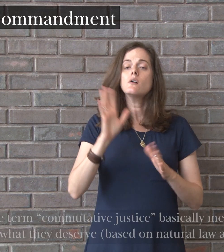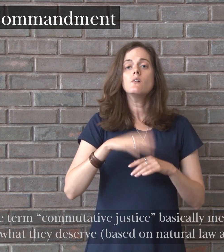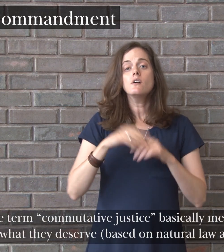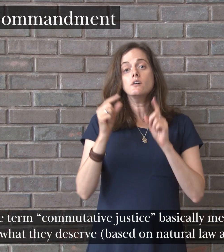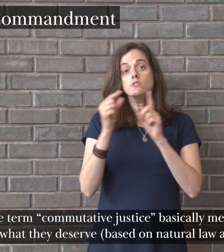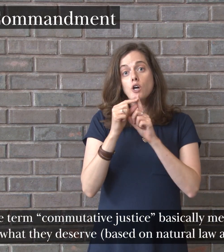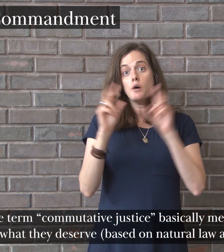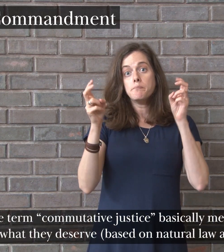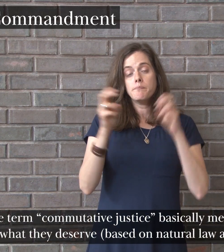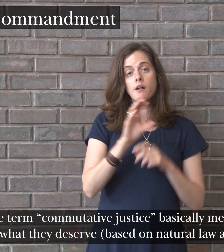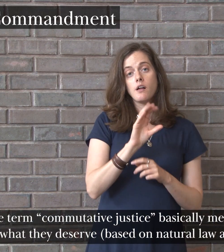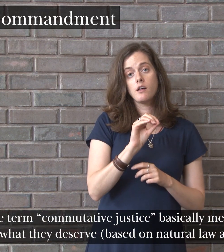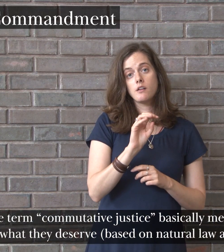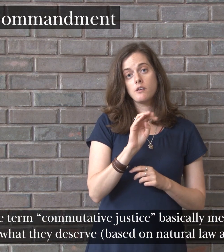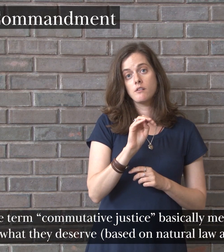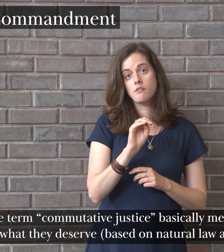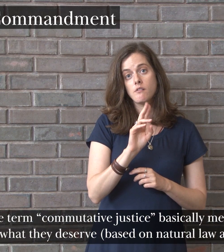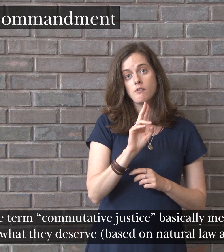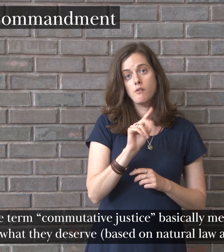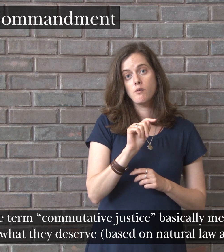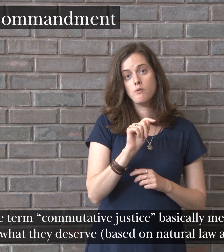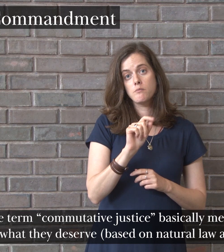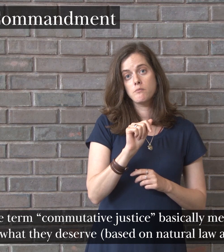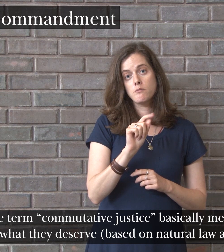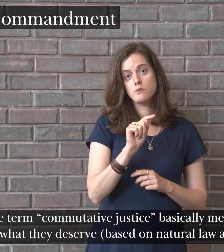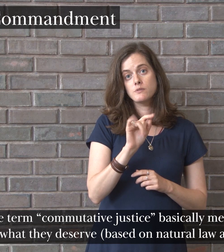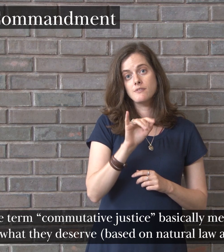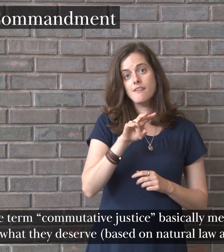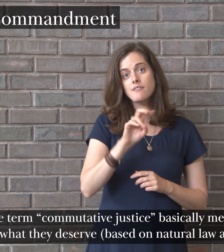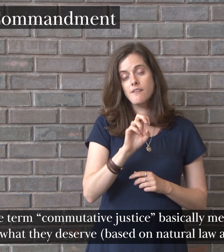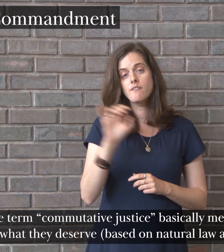So the term commutative justice